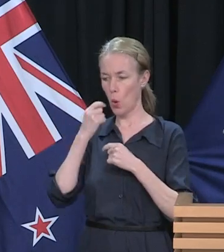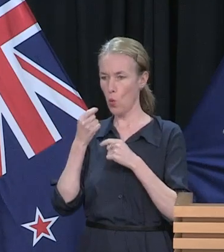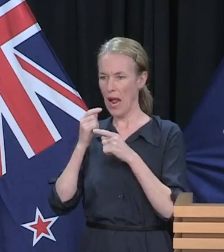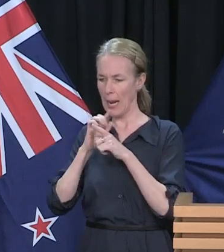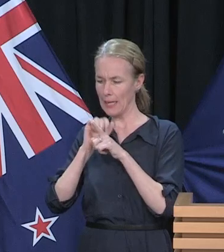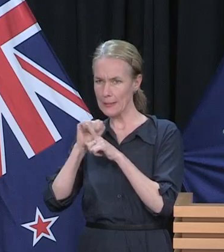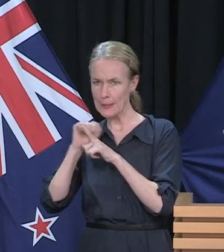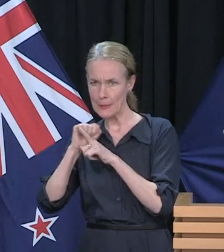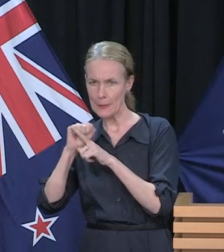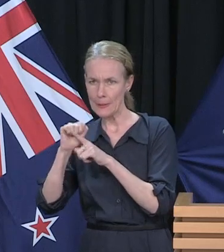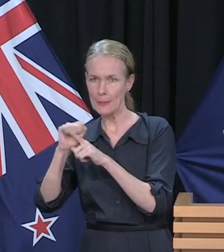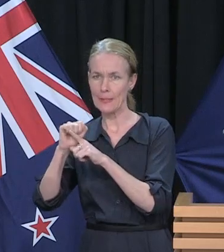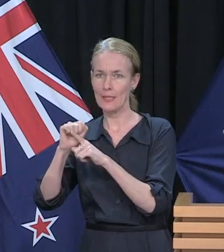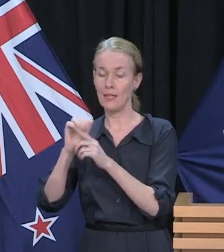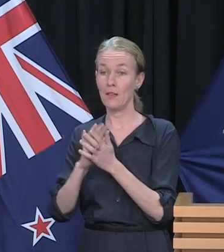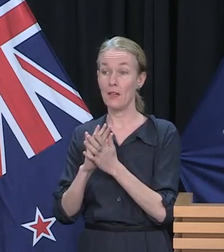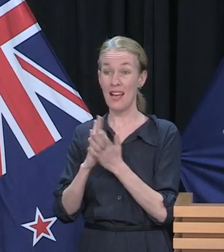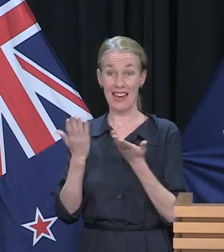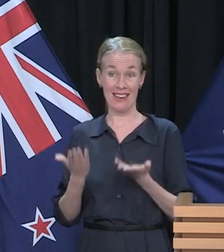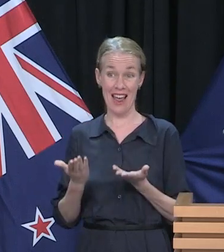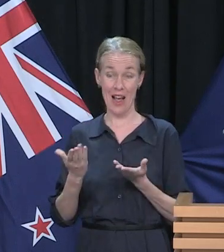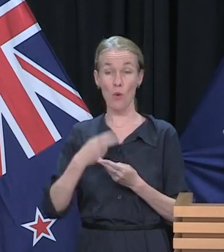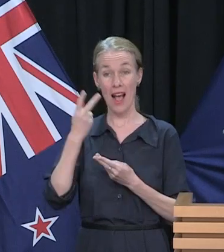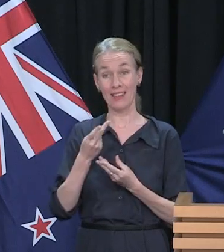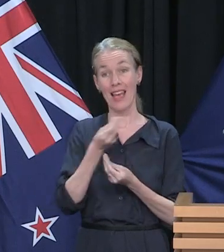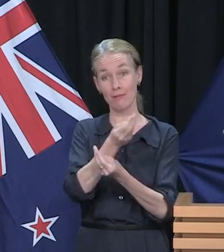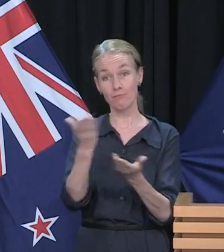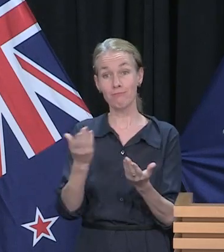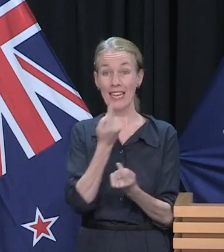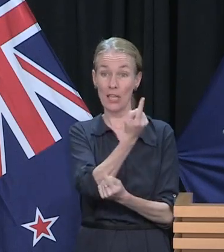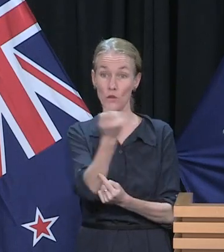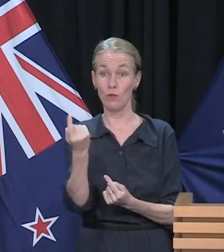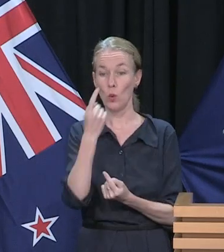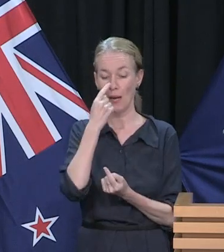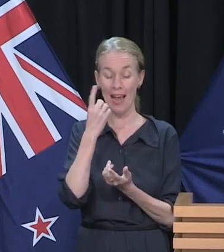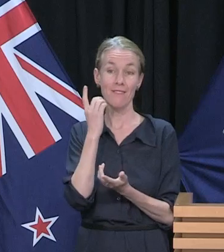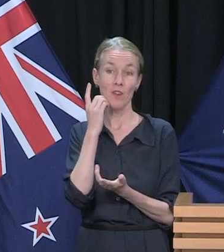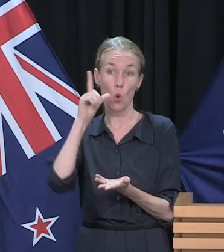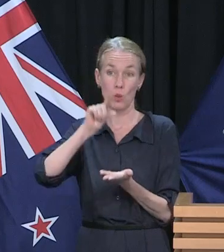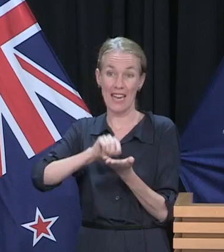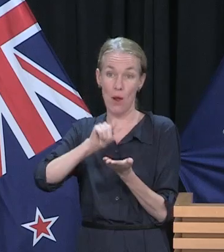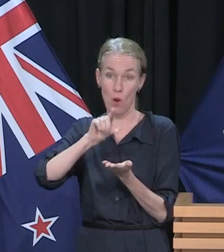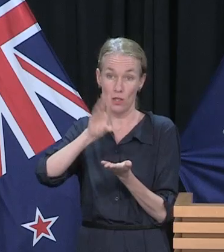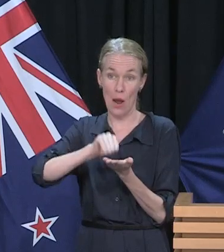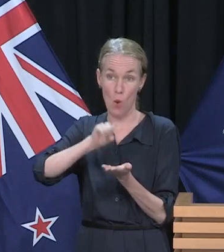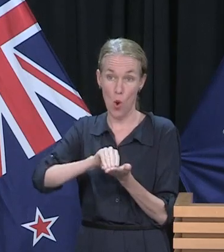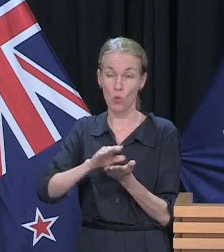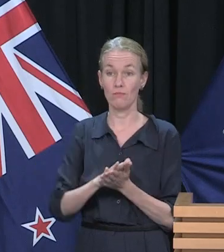though, every New Zealander has the power to download the app now. And I also want to say to the business community, a lot of the business